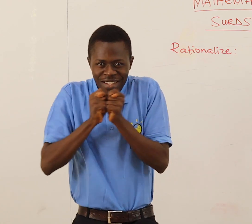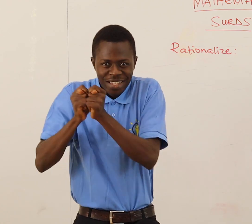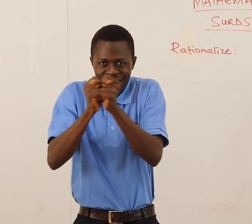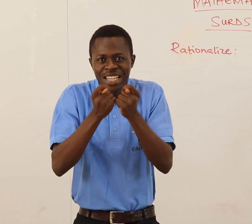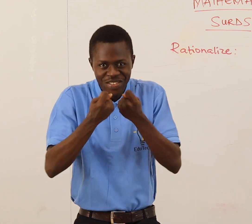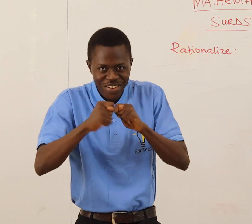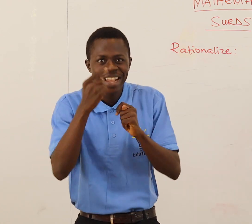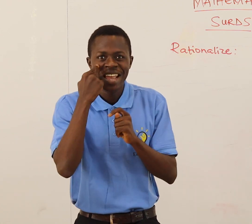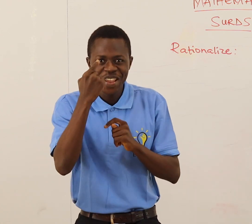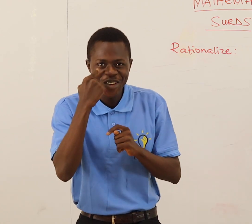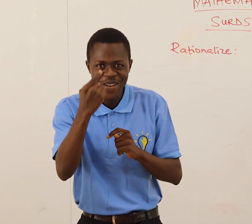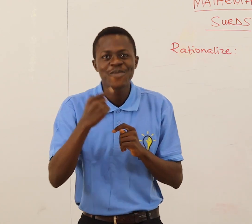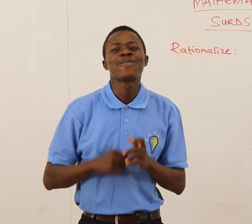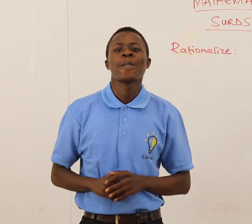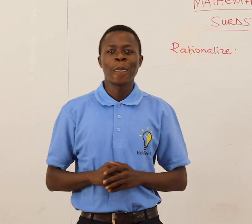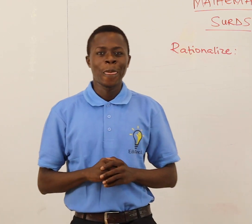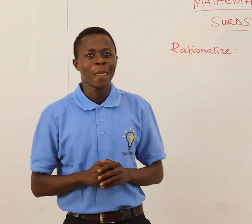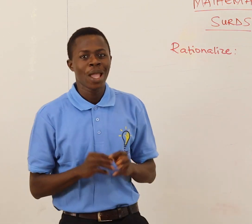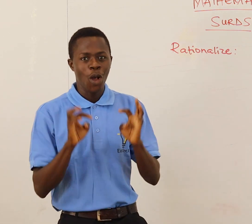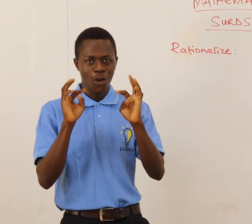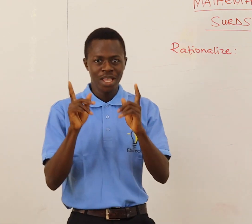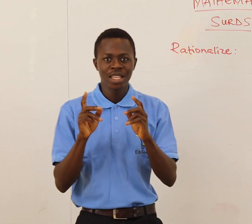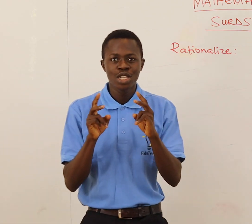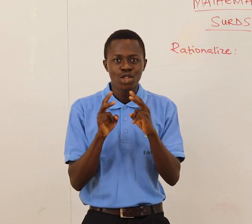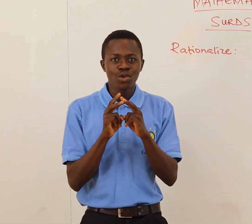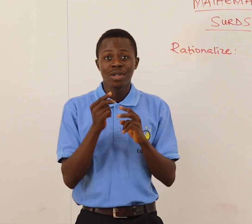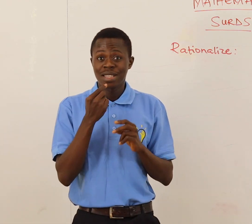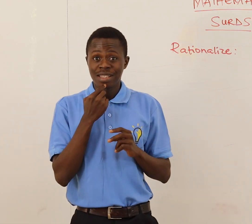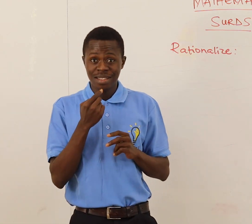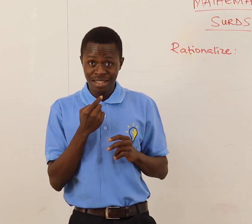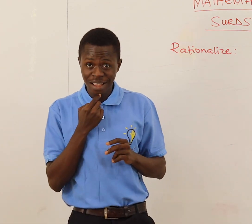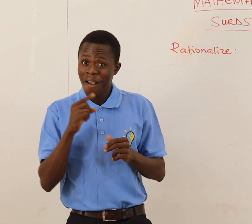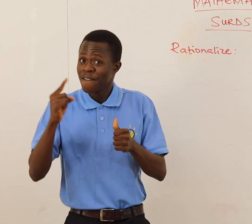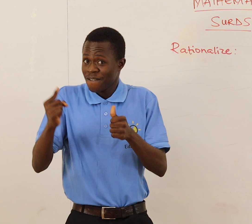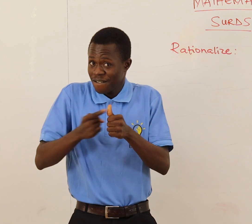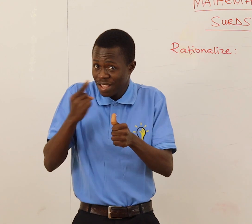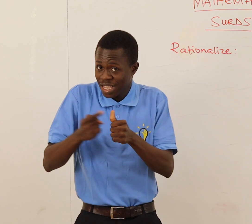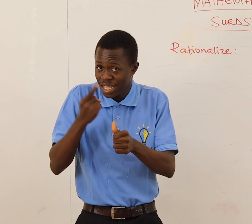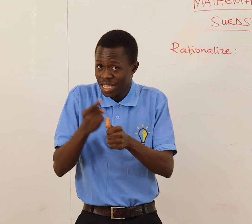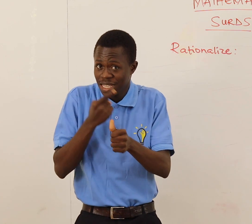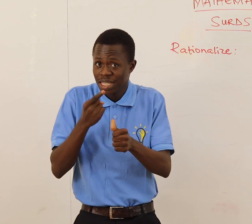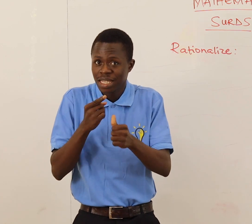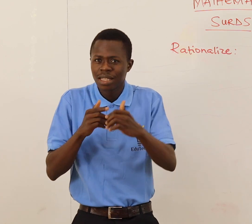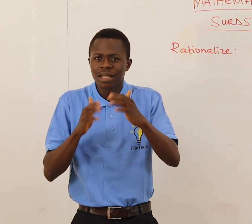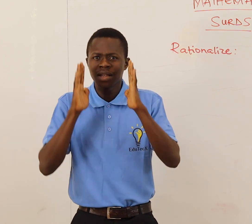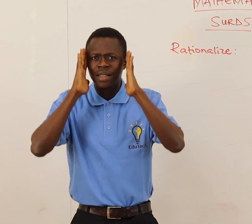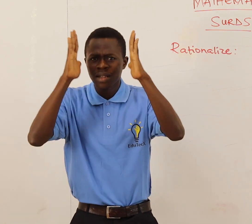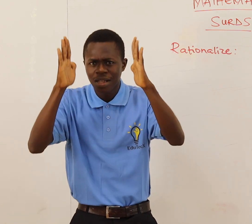solving? All right, okay. So now let's try this whole